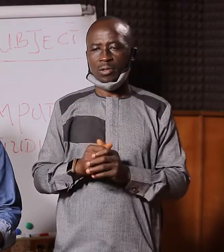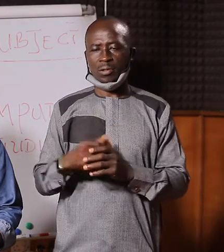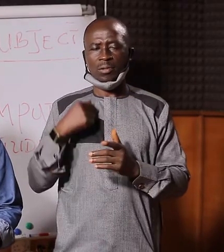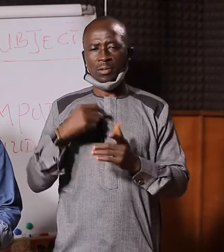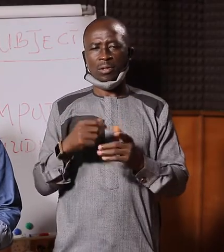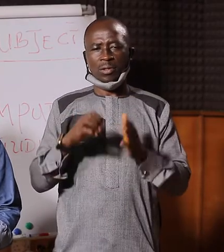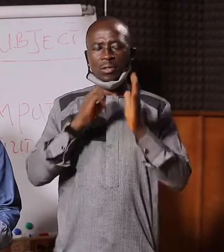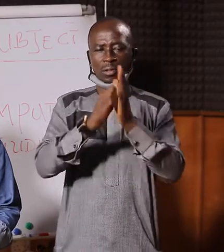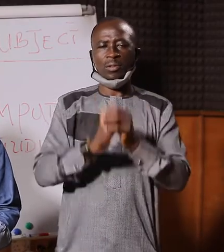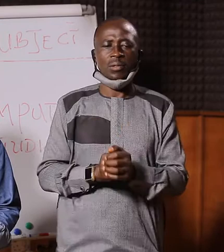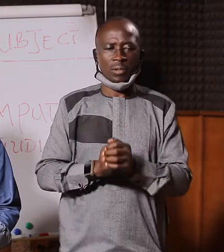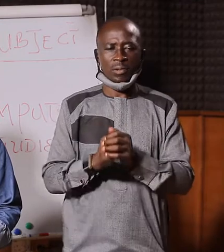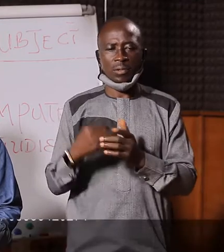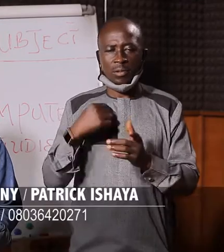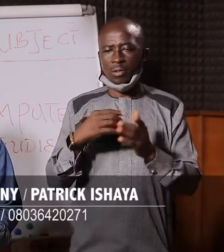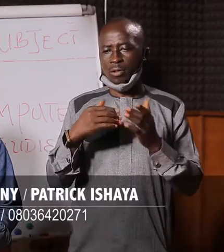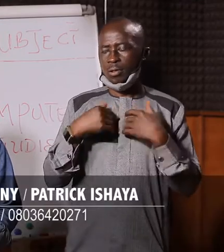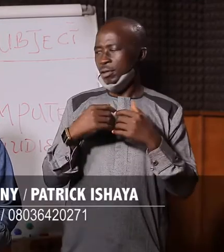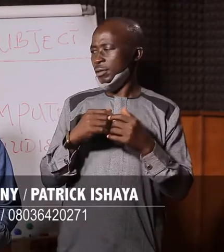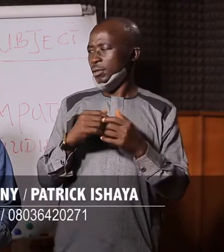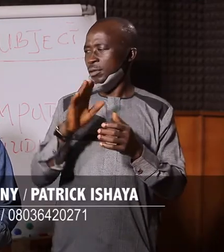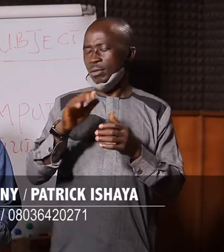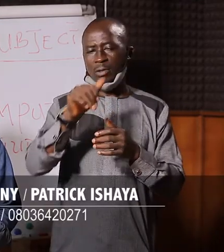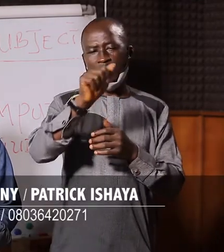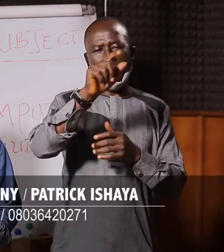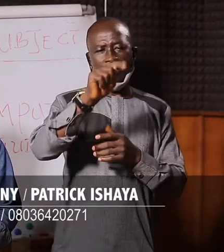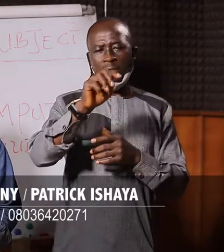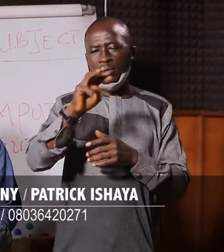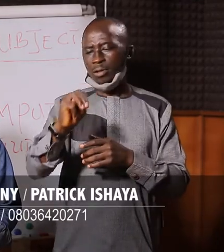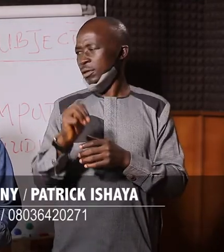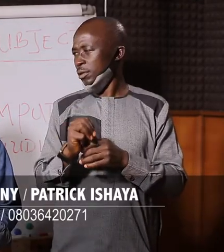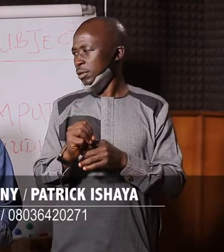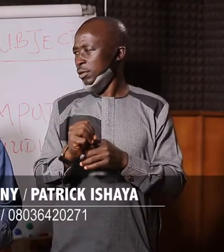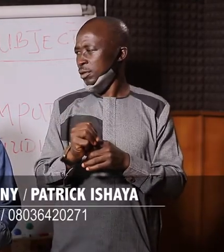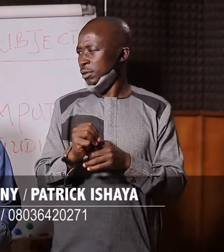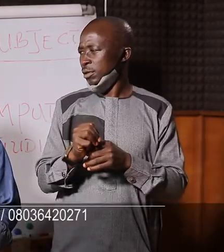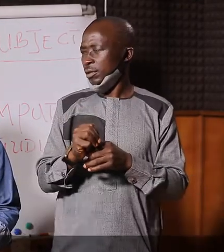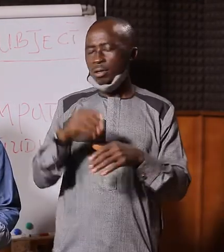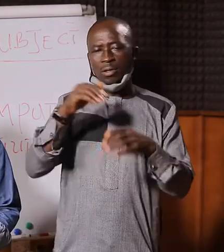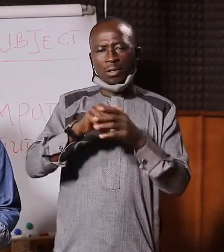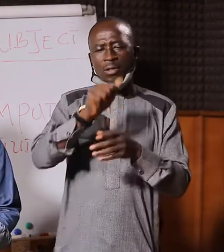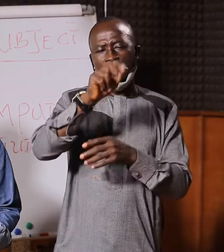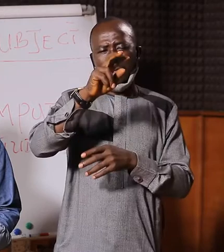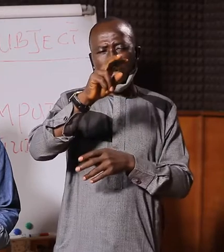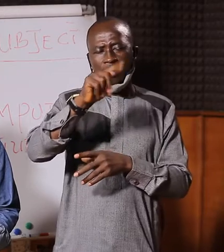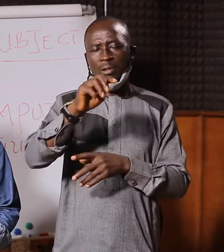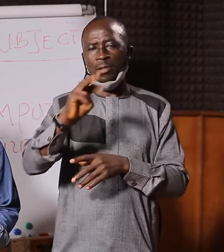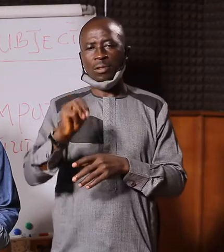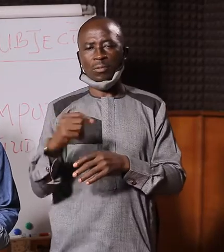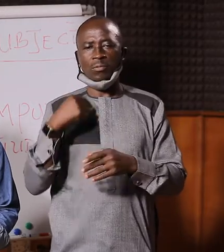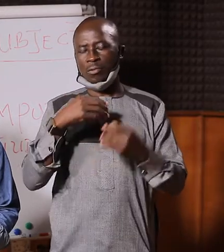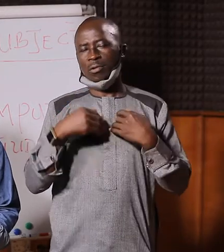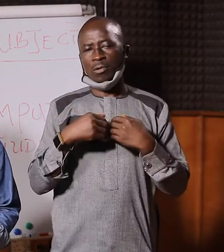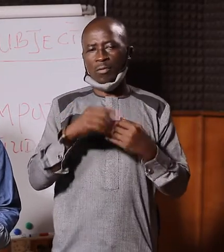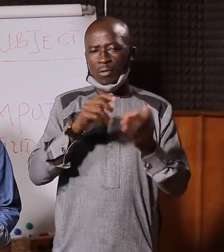have typical examples. We have your ATM cards. In the ATM machine, there's a card